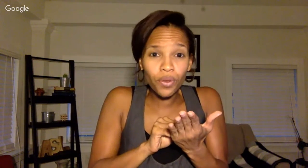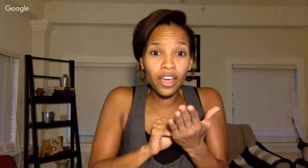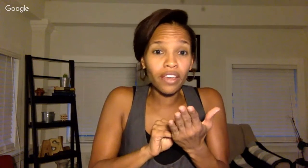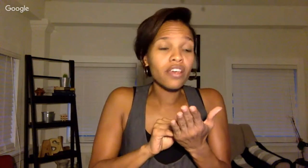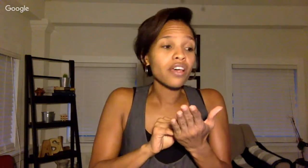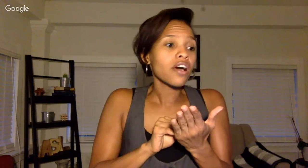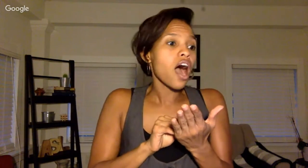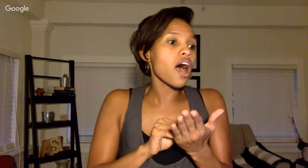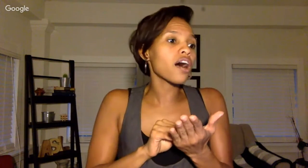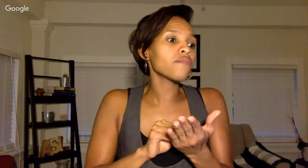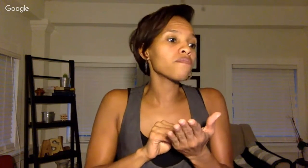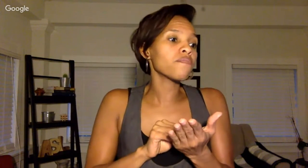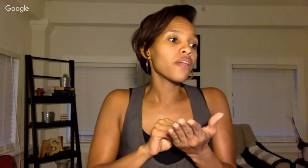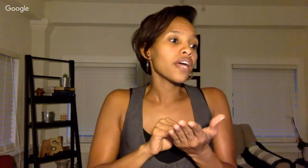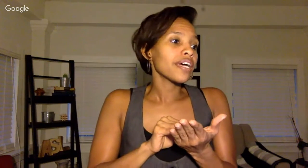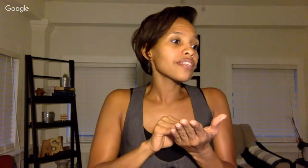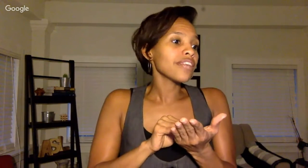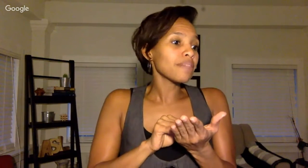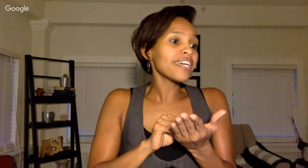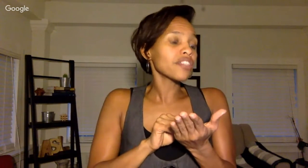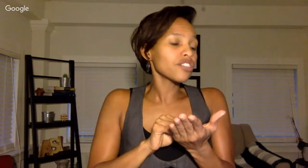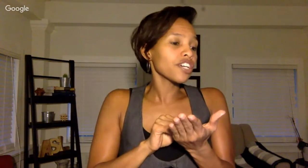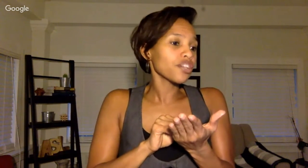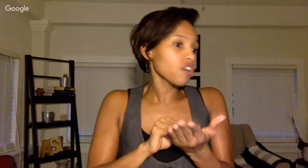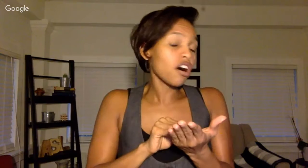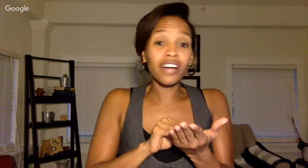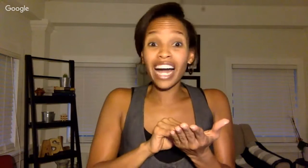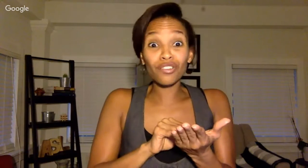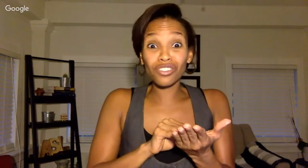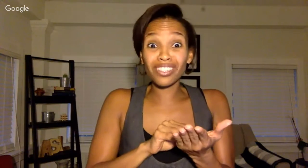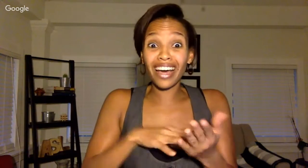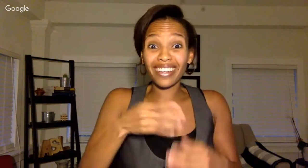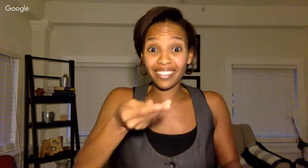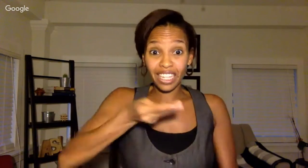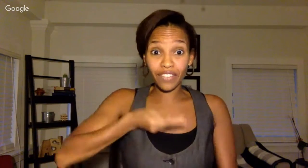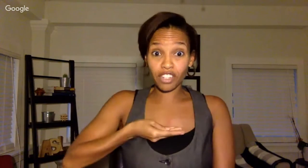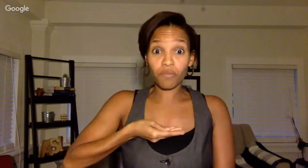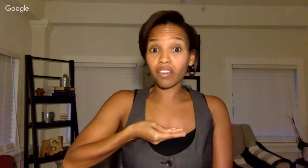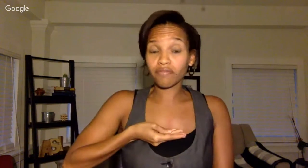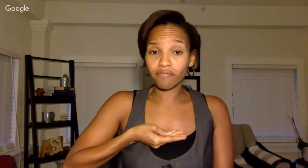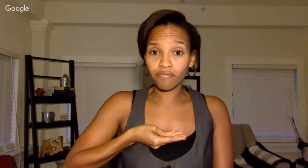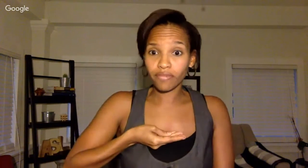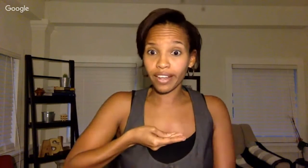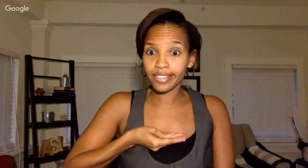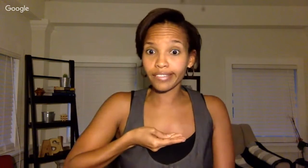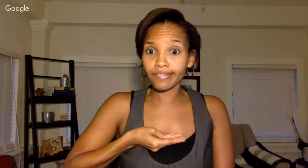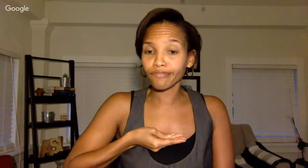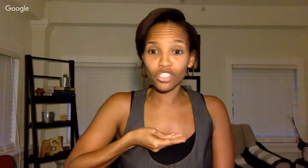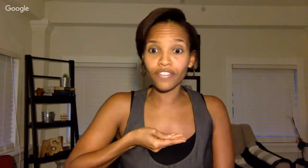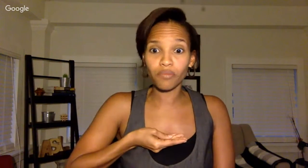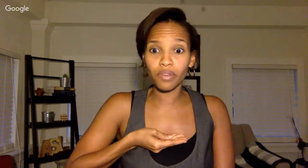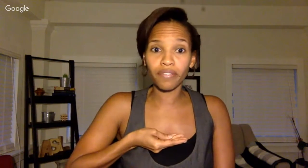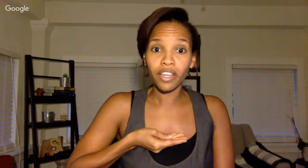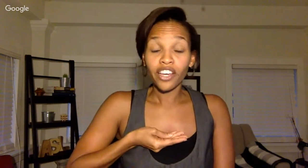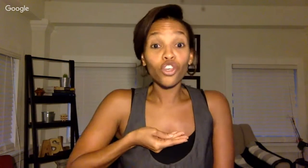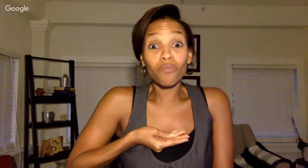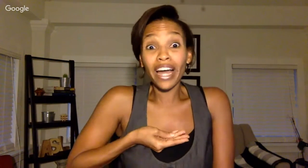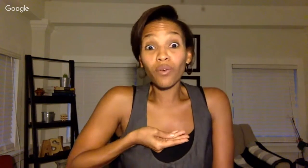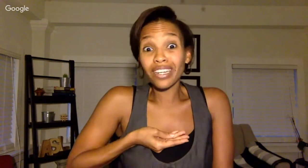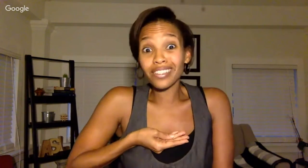okay? Let me take a look at your log. I would just sign, give it to me. And that's it. Just give it to me. You might want to